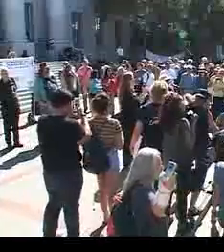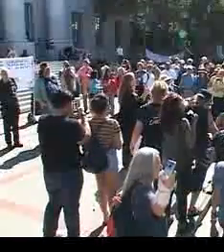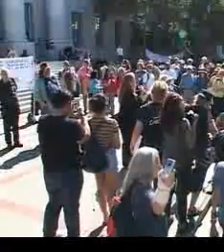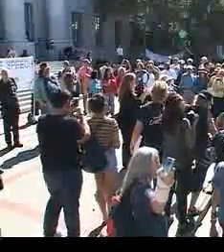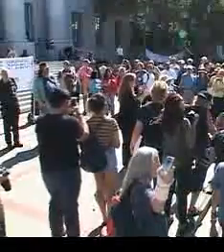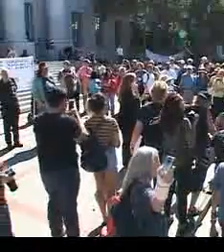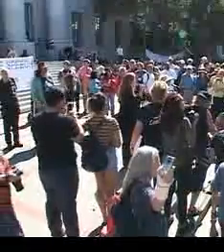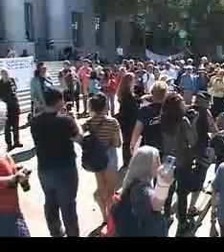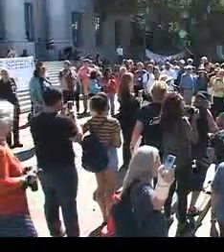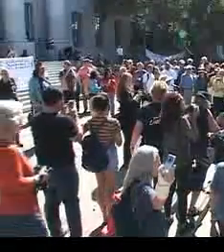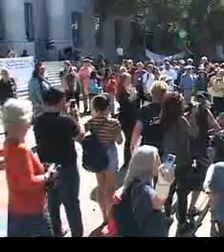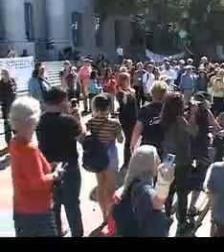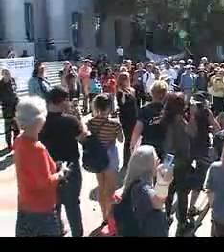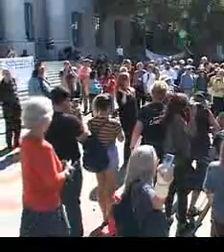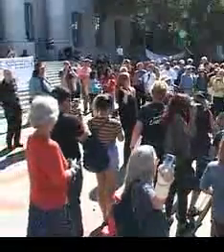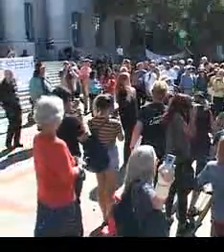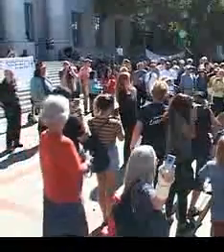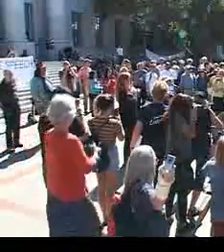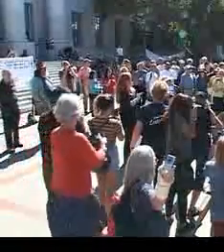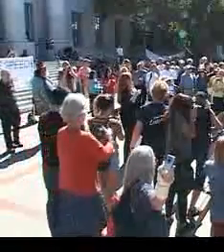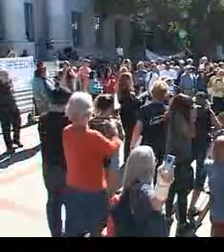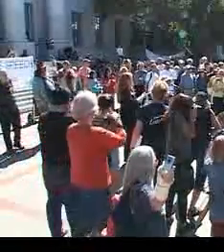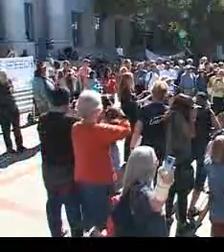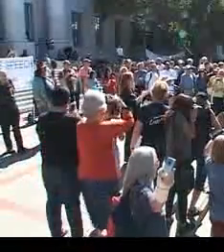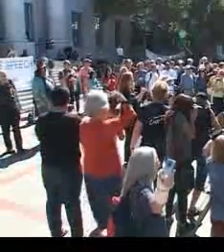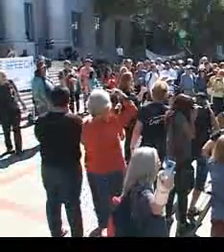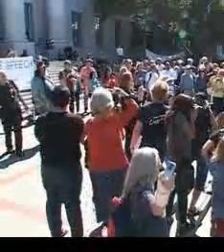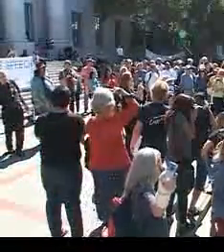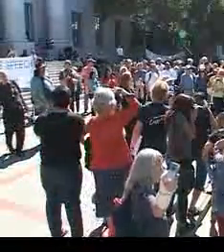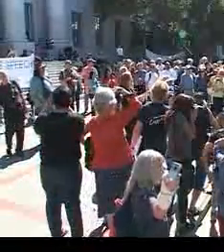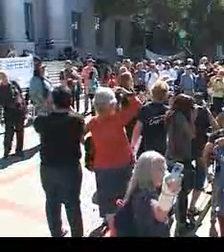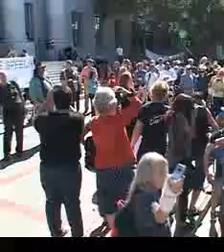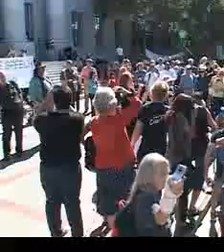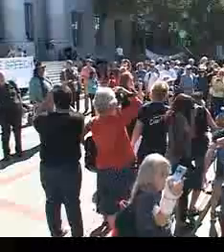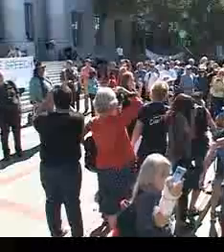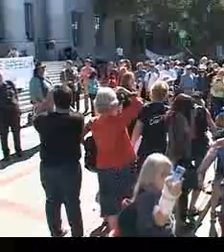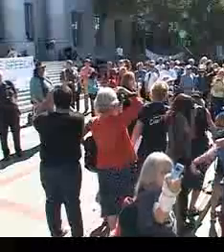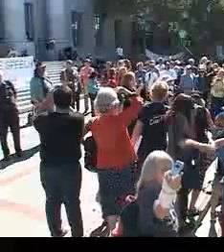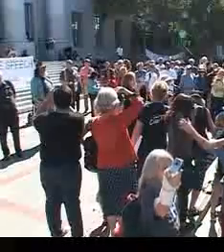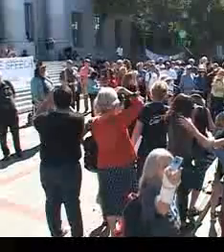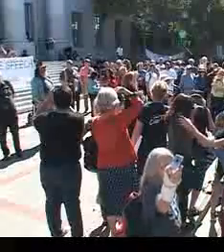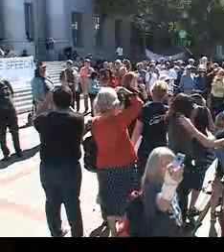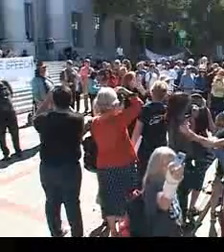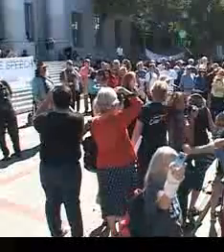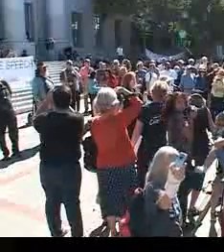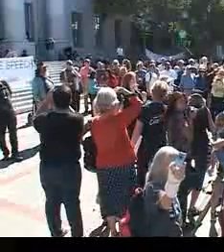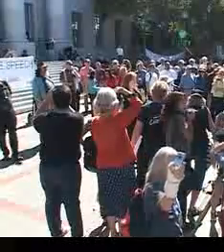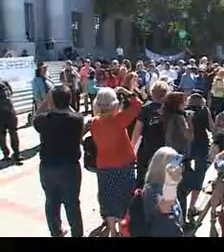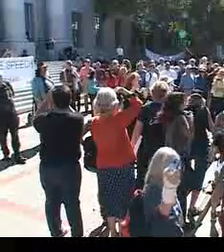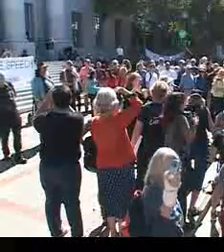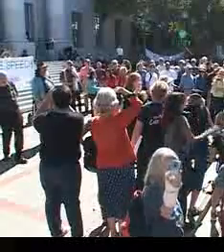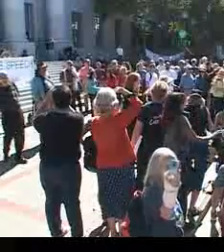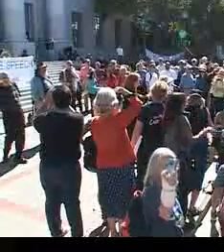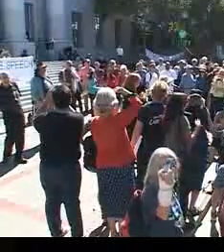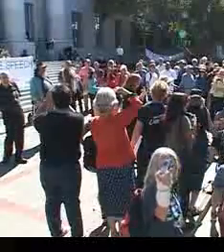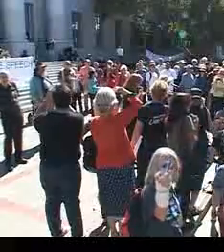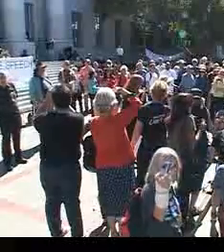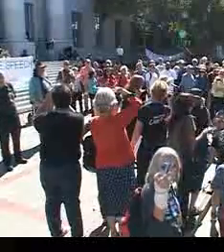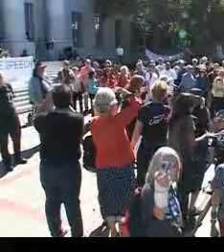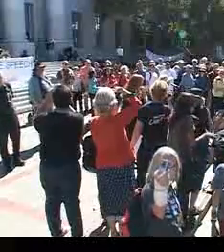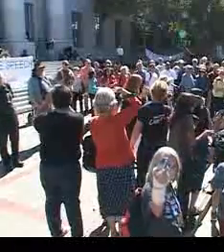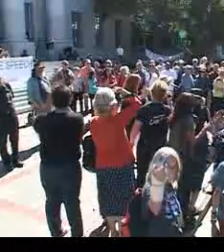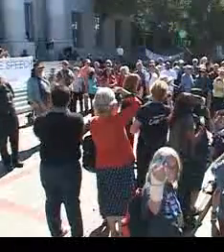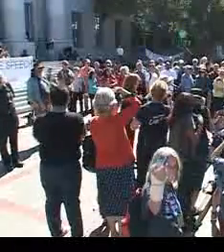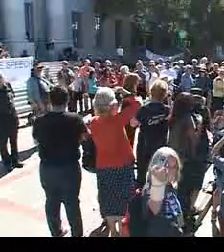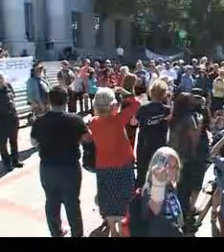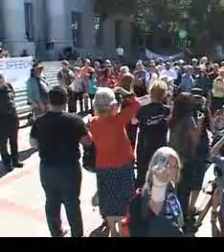that. That's all he was doing when somebody from the dean's office came over, asked him to identify